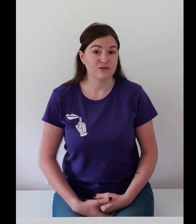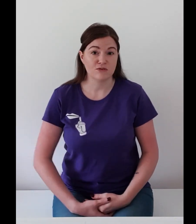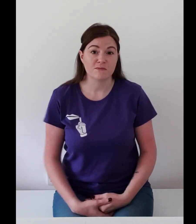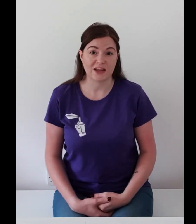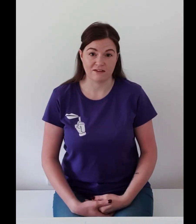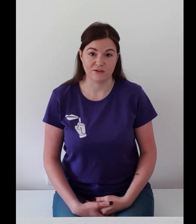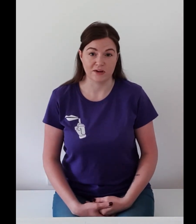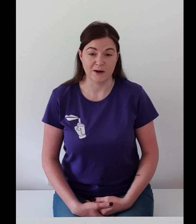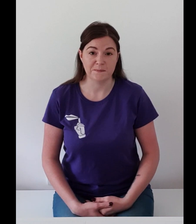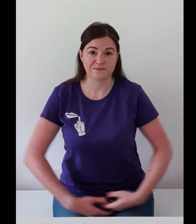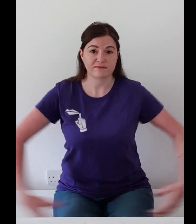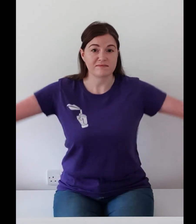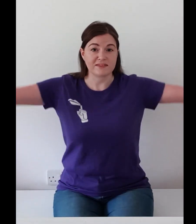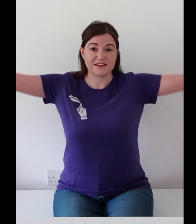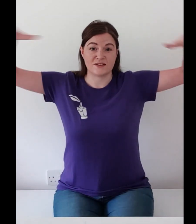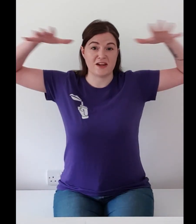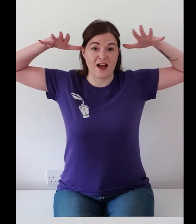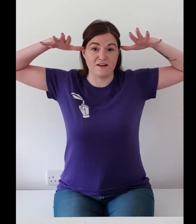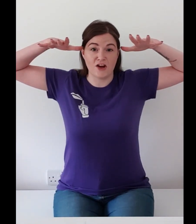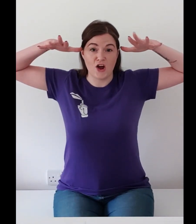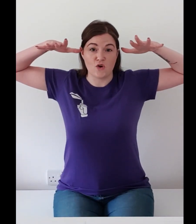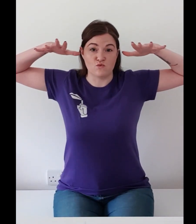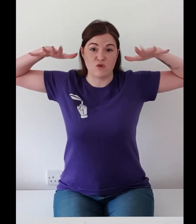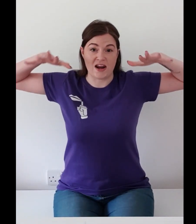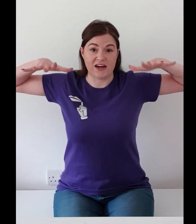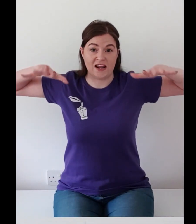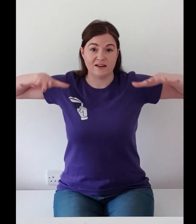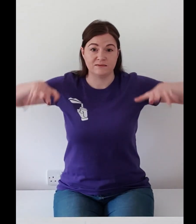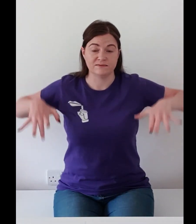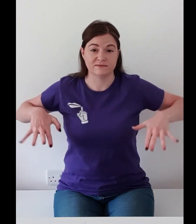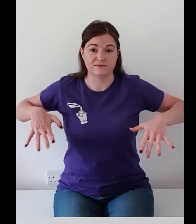through them again for you. So we have raining,